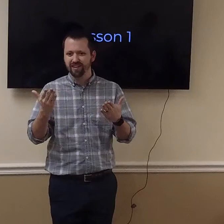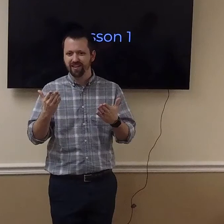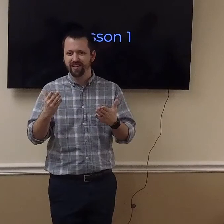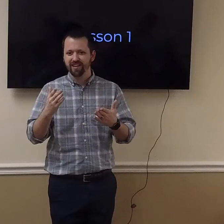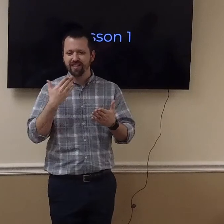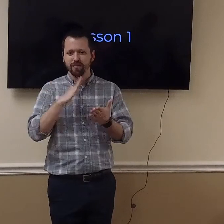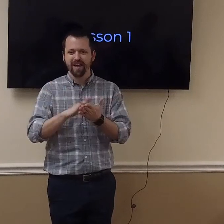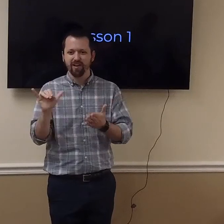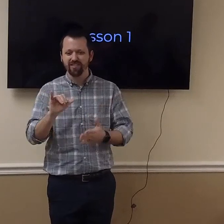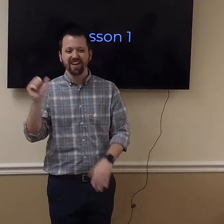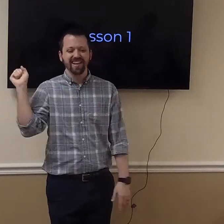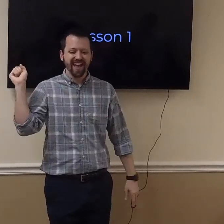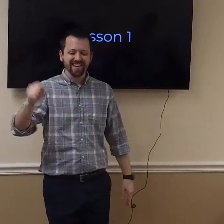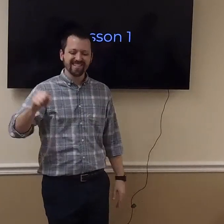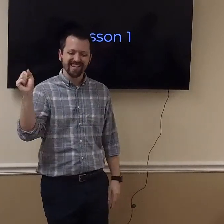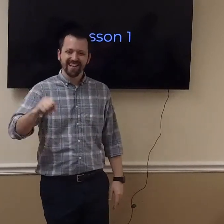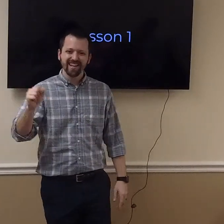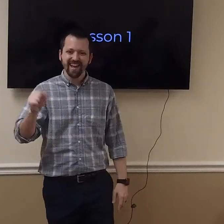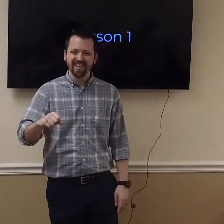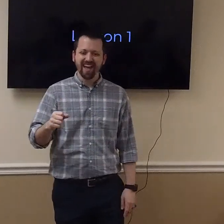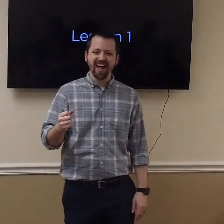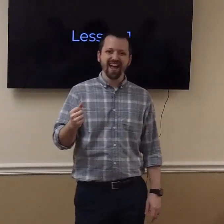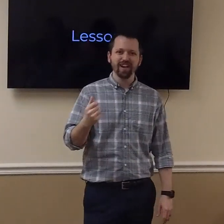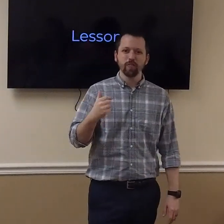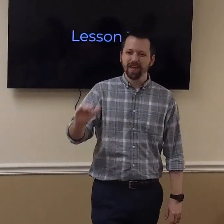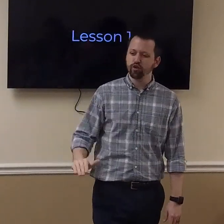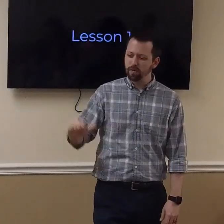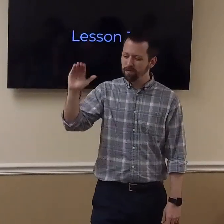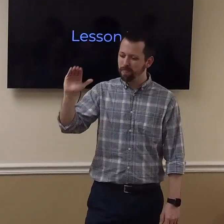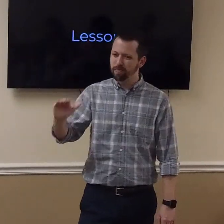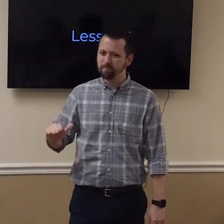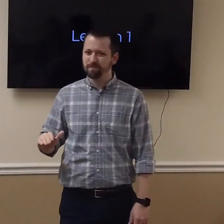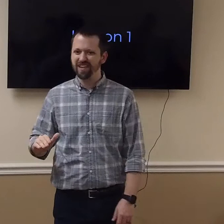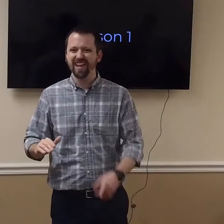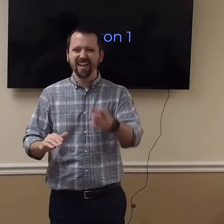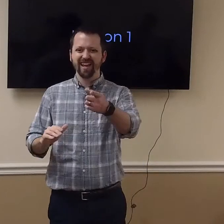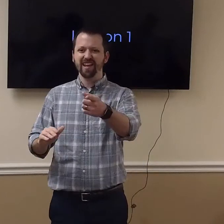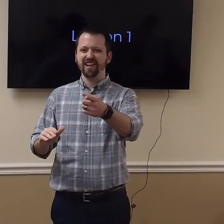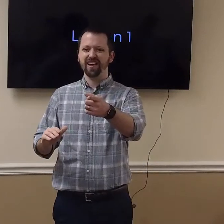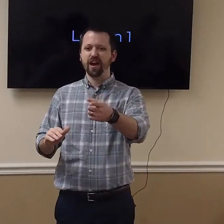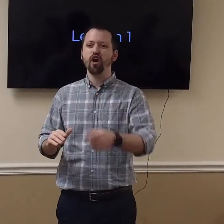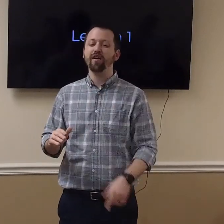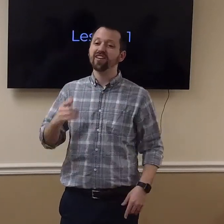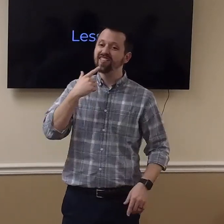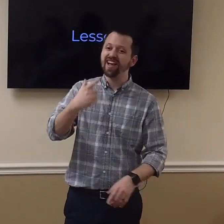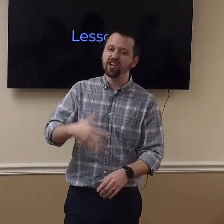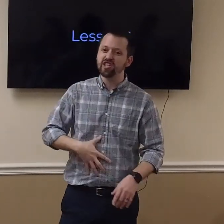too. I was learning Spanish and I said pregnant many times when I meant to say drinking, and it was I was going to say, I said